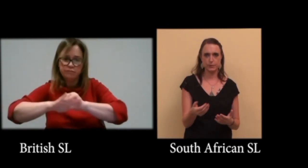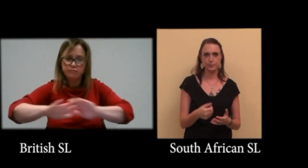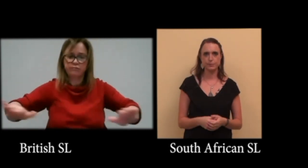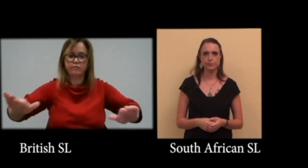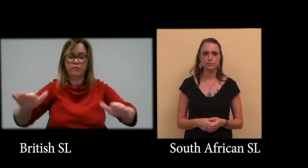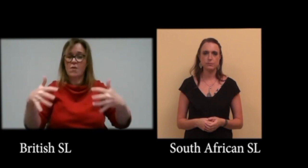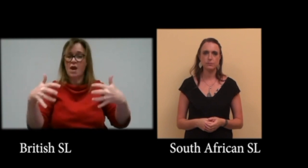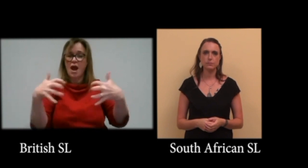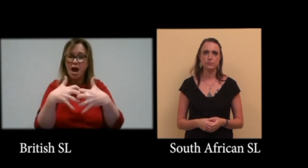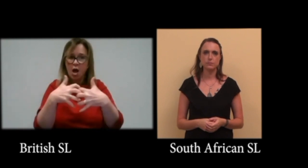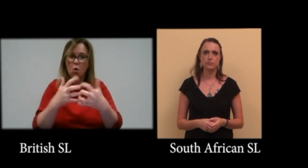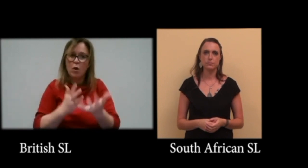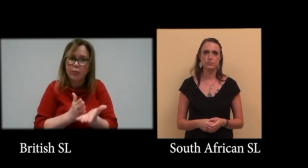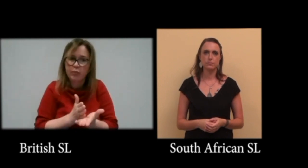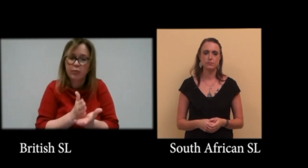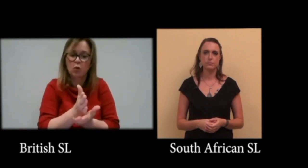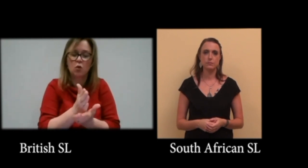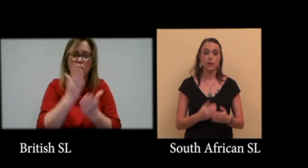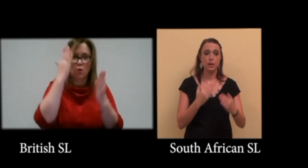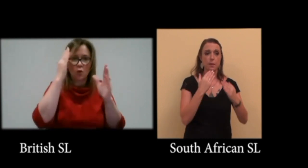it with.